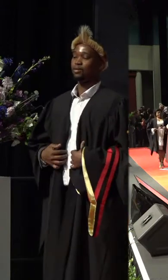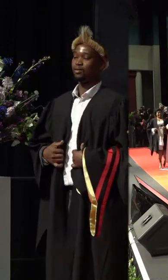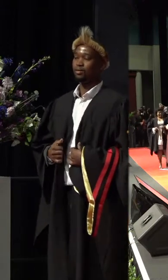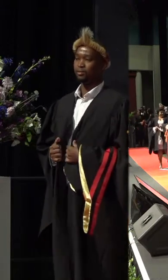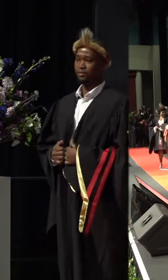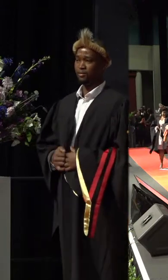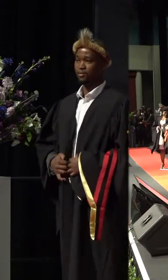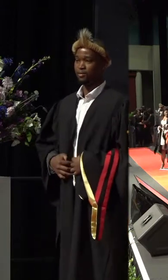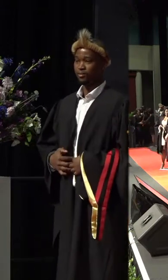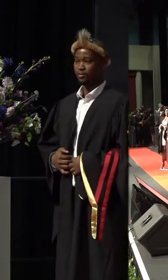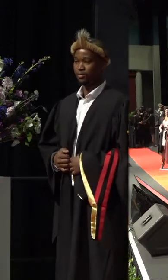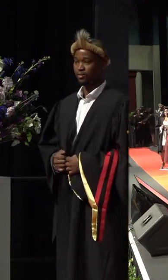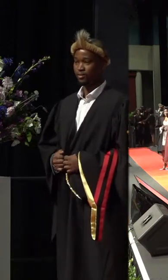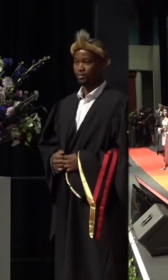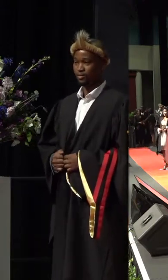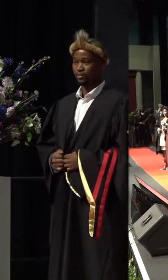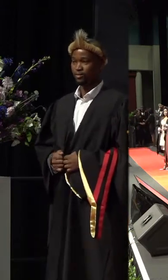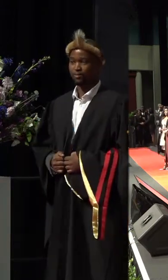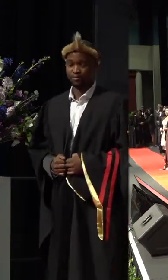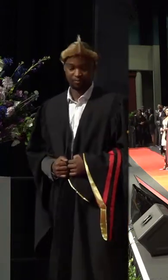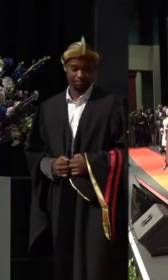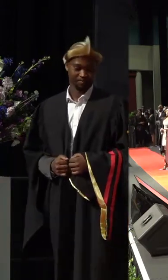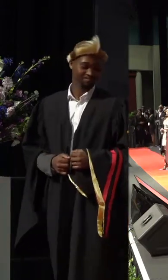Mkudisi, Jupif Ndlovu.